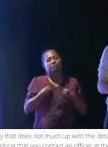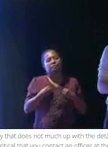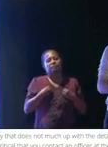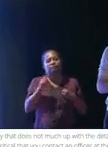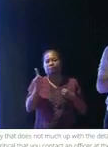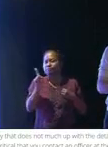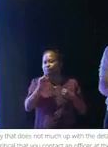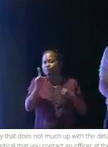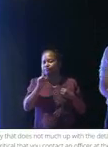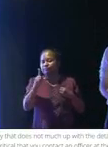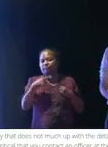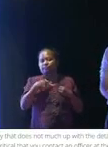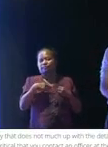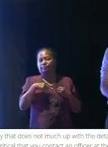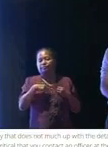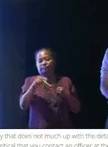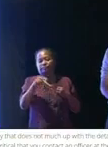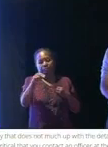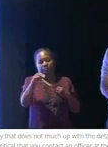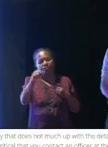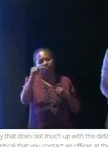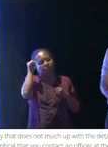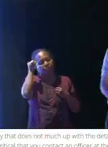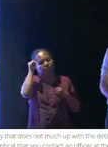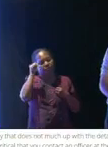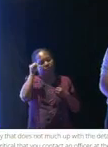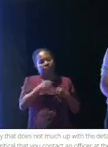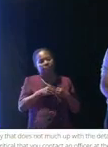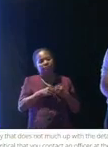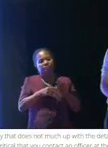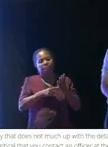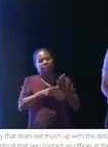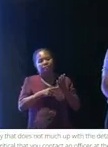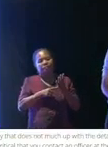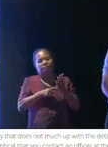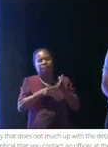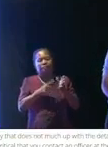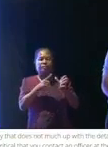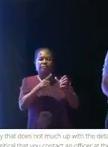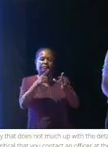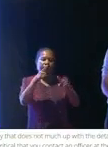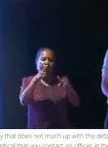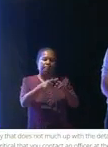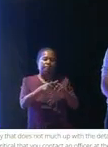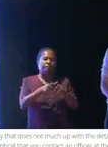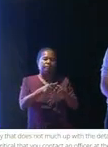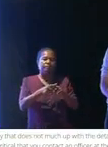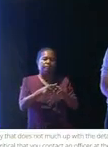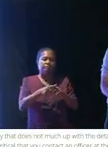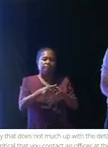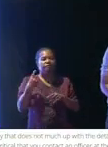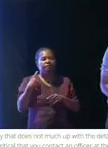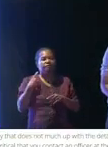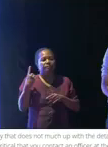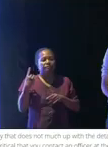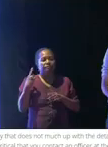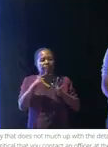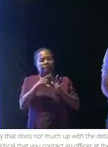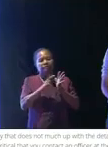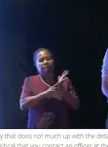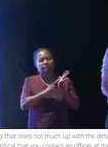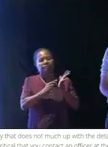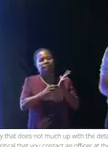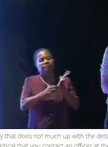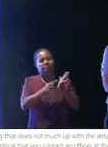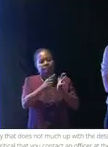whatever reason you need to know the tax compliance or the certificate of compliance status of another entity. There is